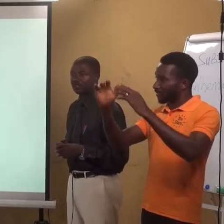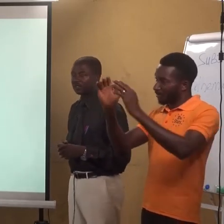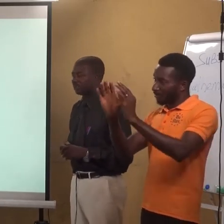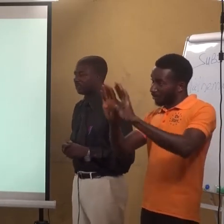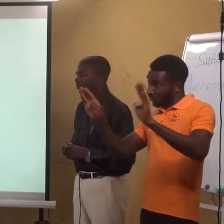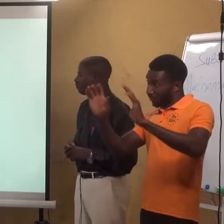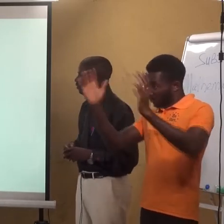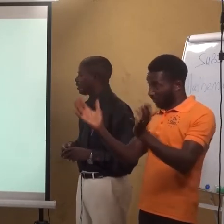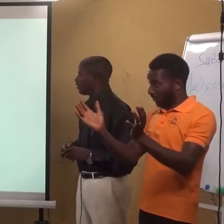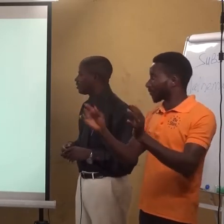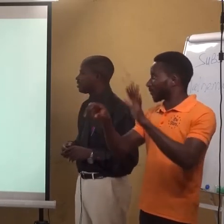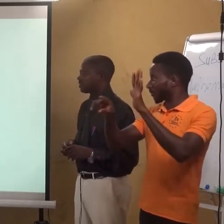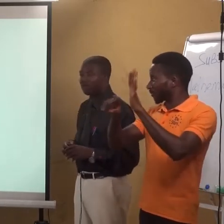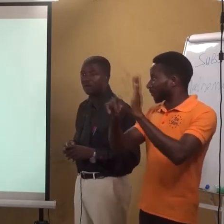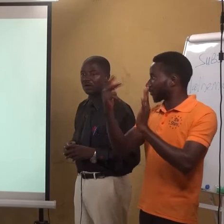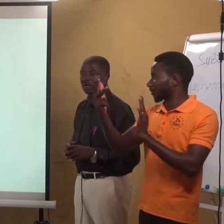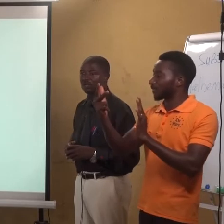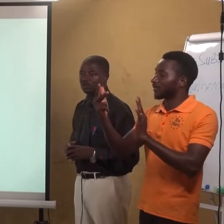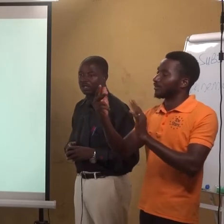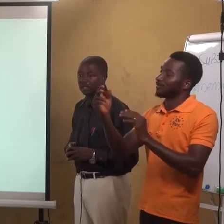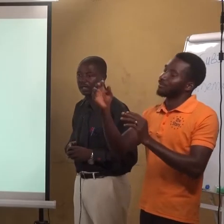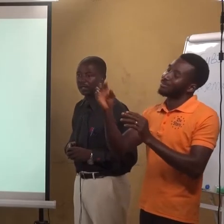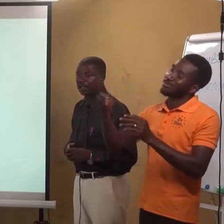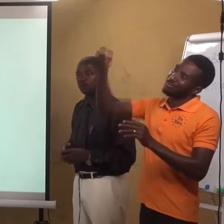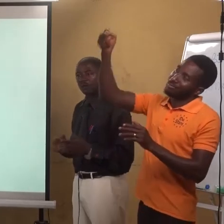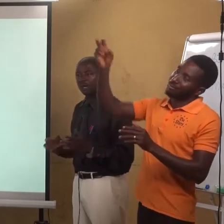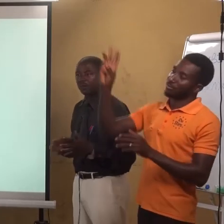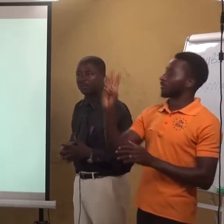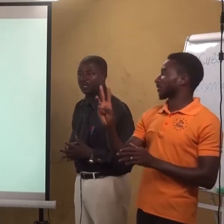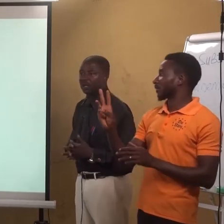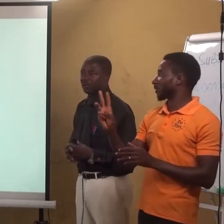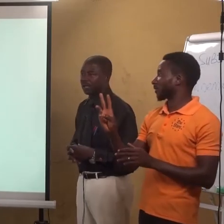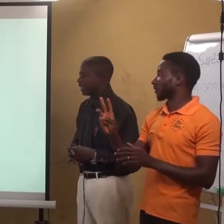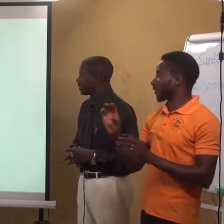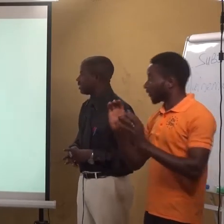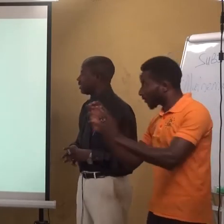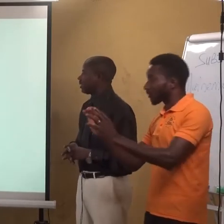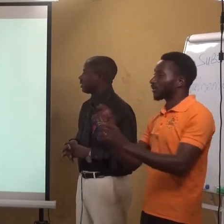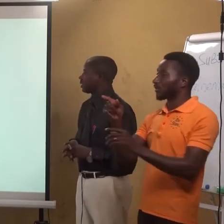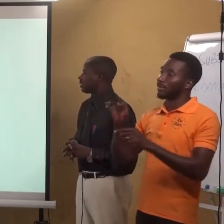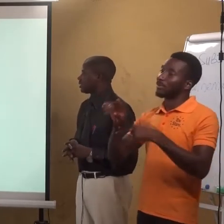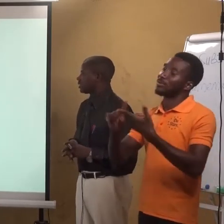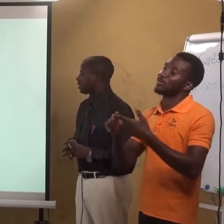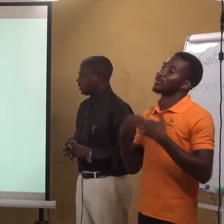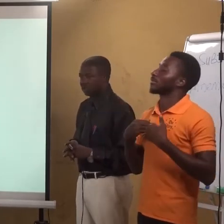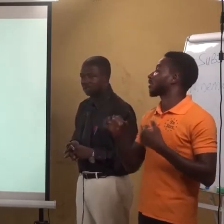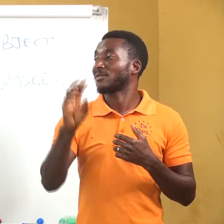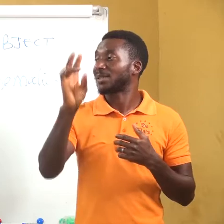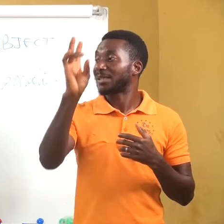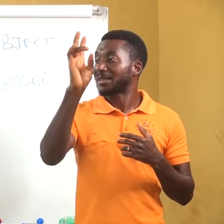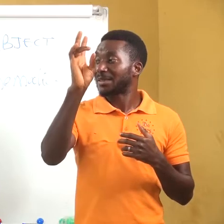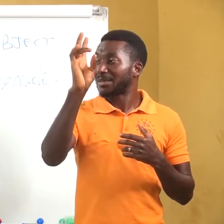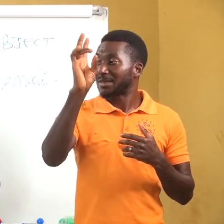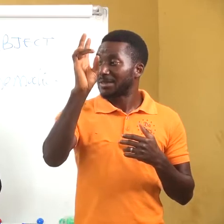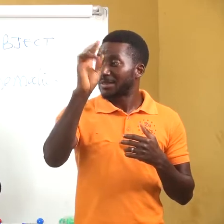the power 6, the result will give us 729. So by opening our bracket, the